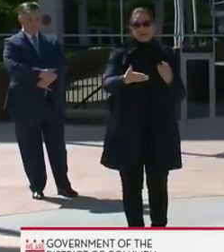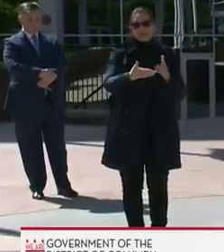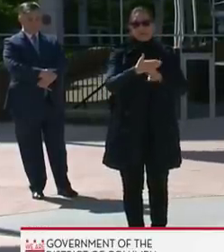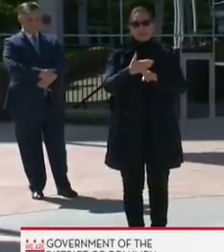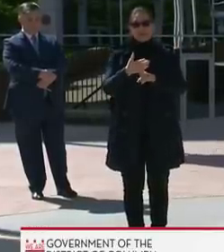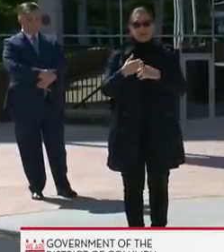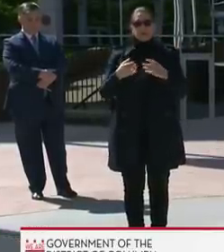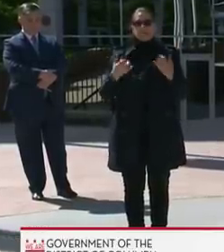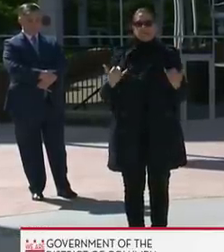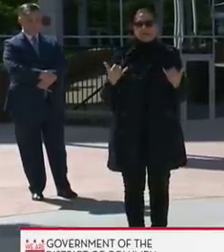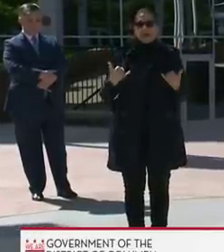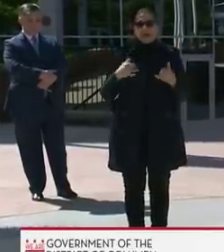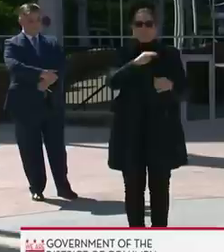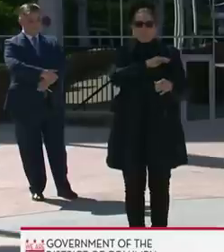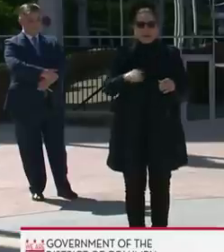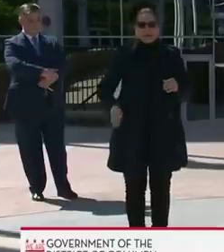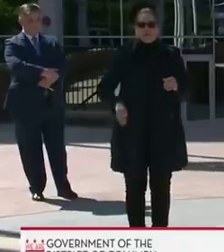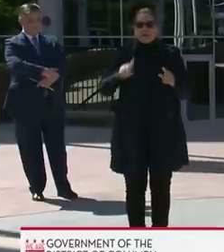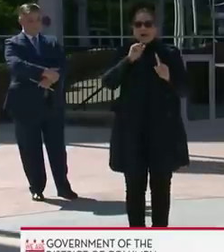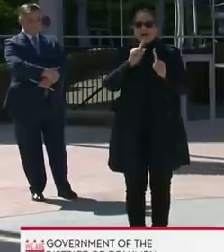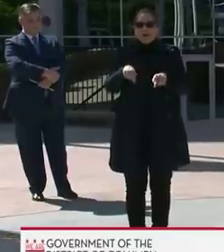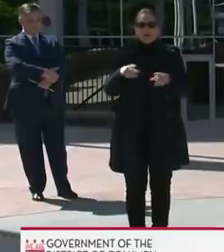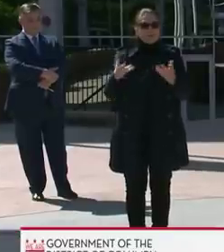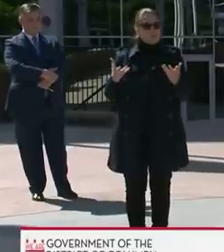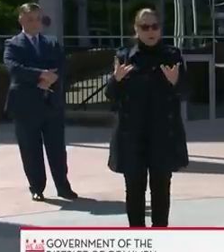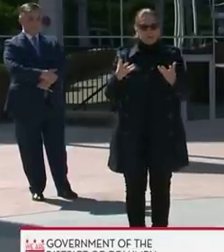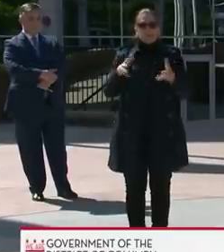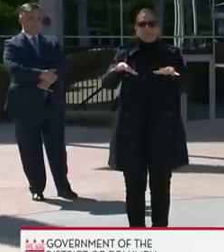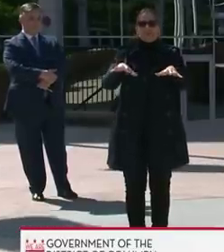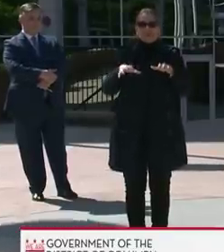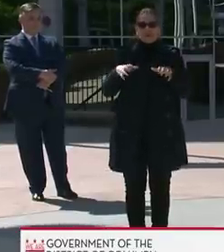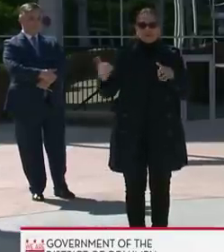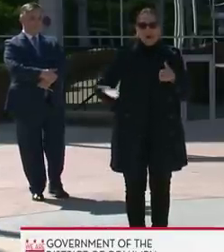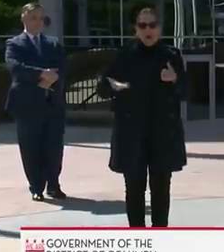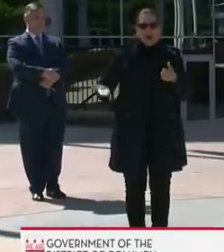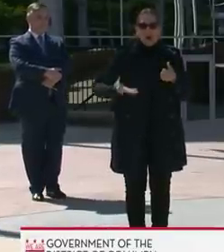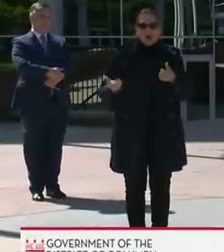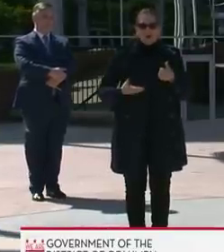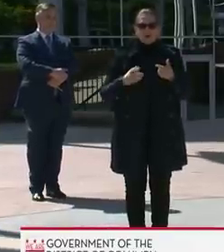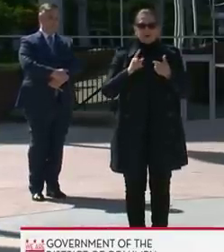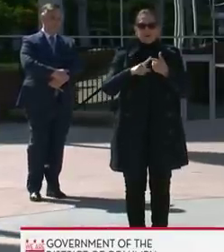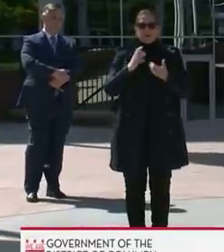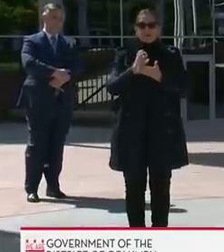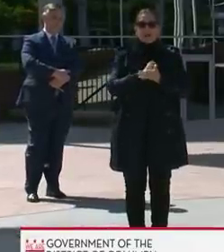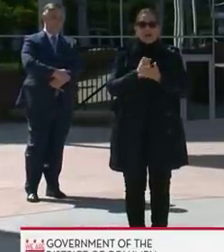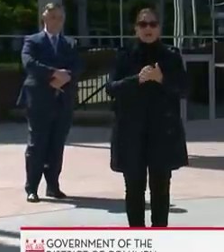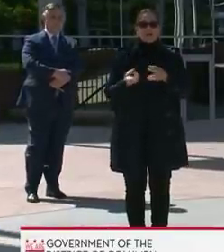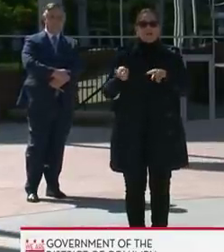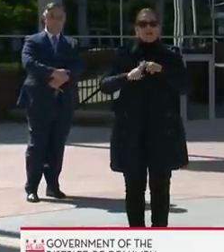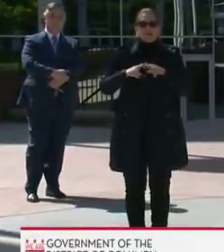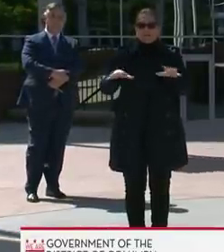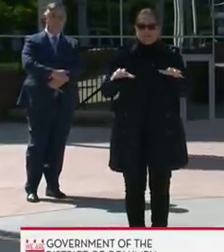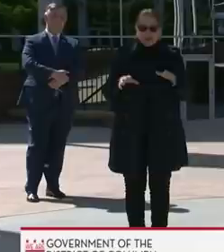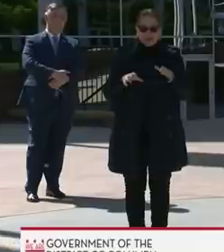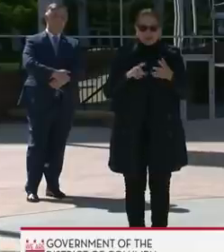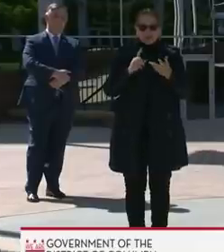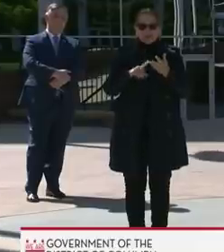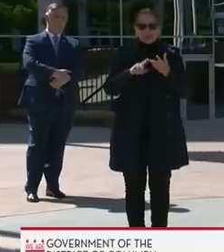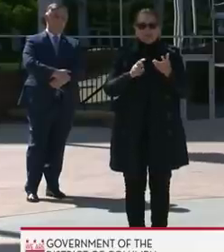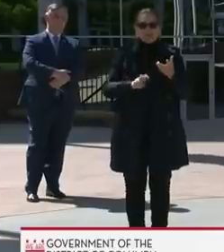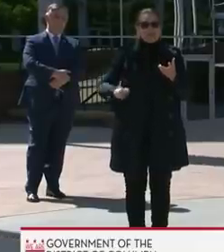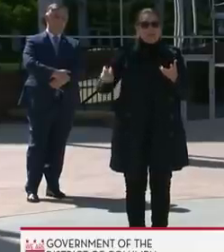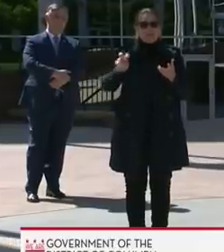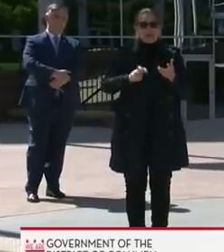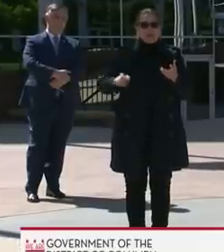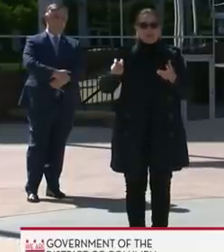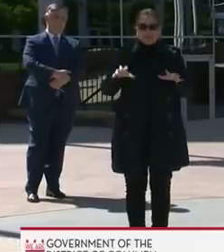salary increases, and travel at DC government. Exceptions will be limited to the coronavirus response